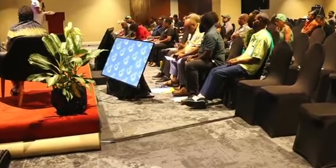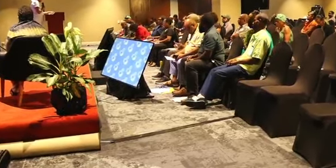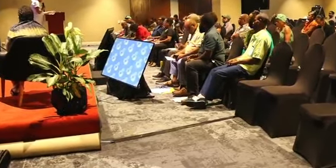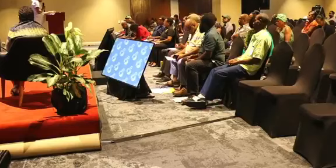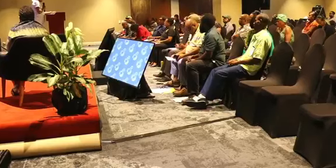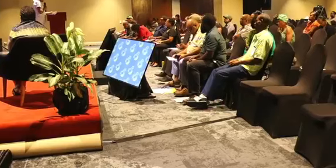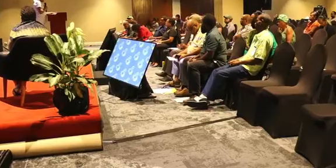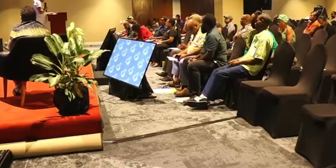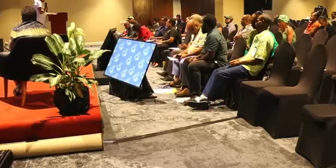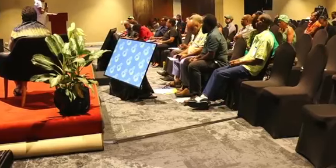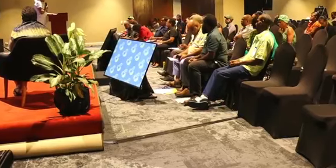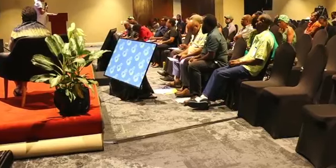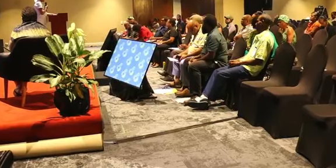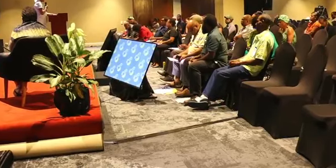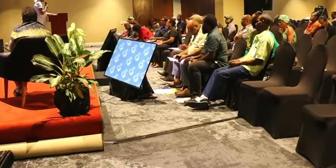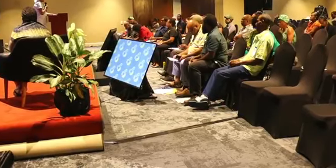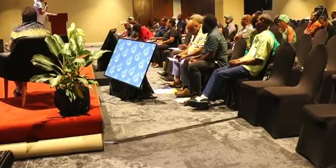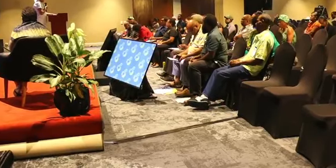or